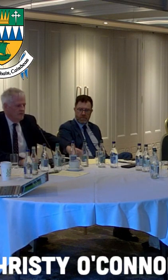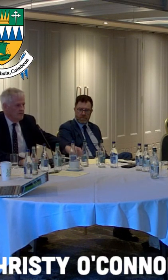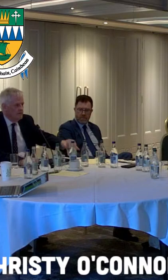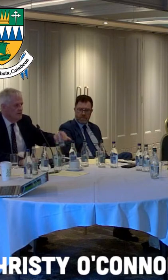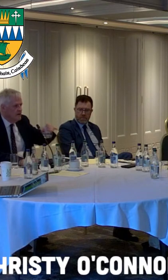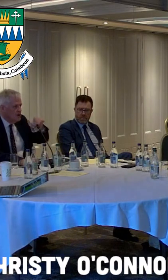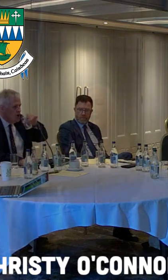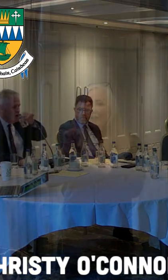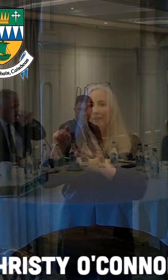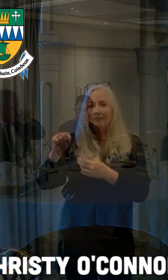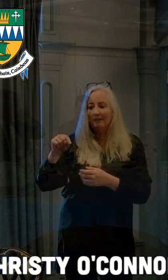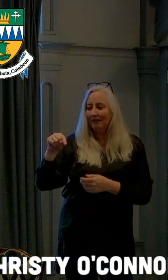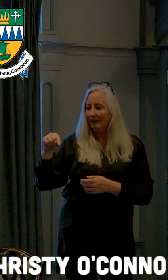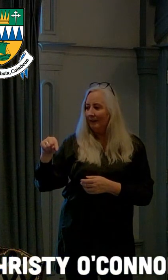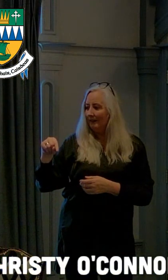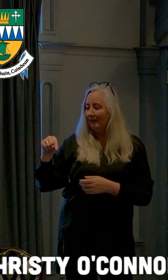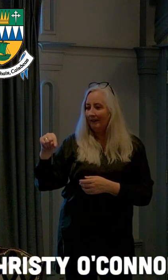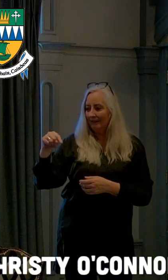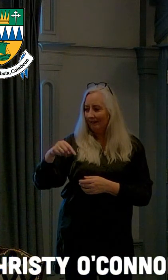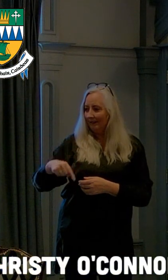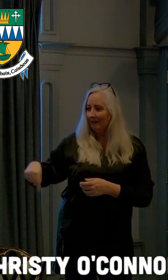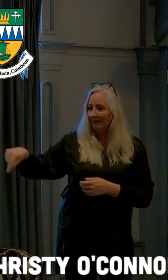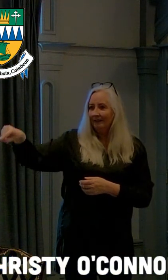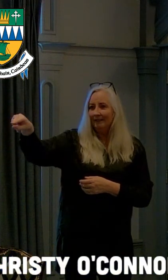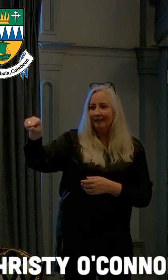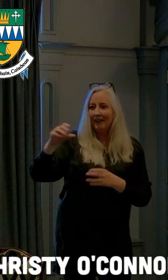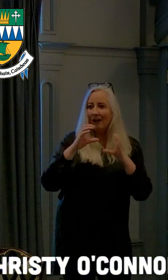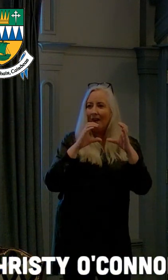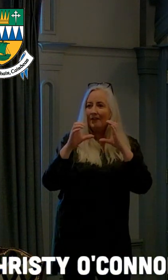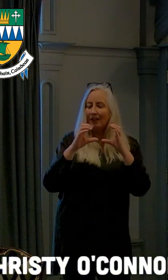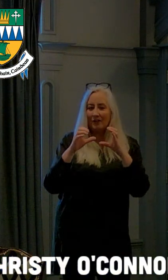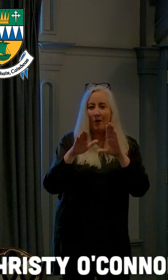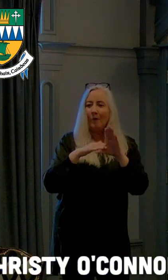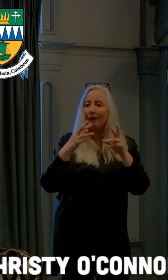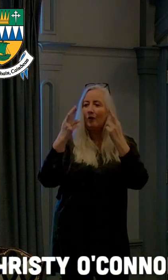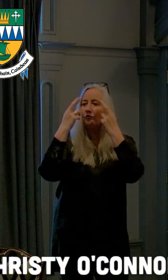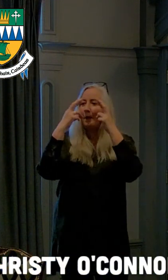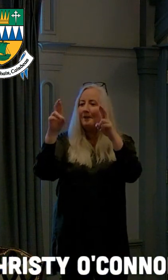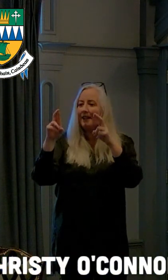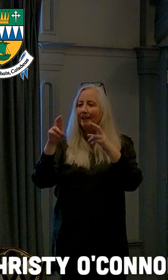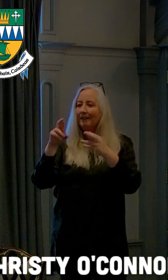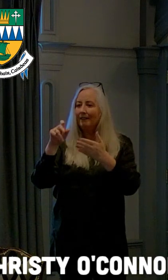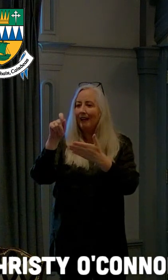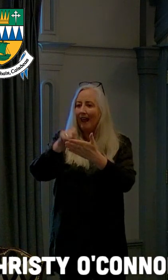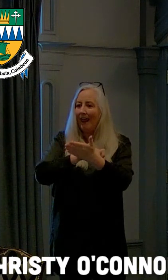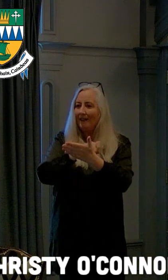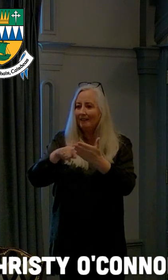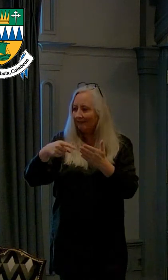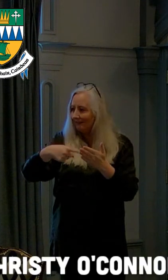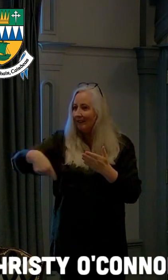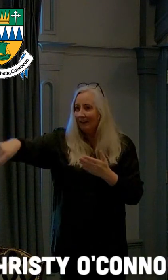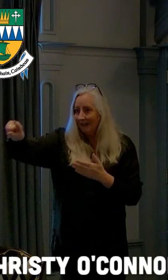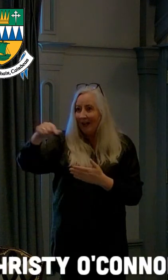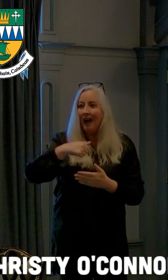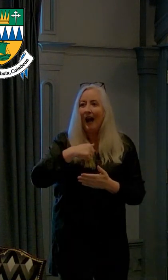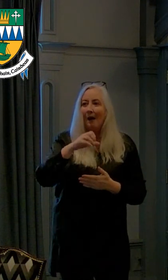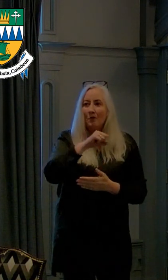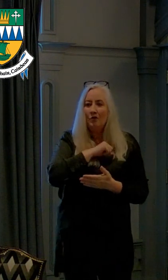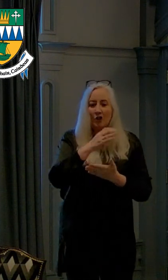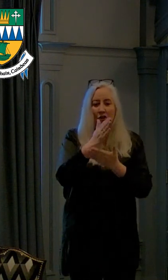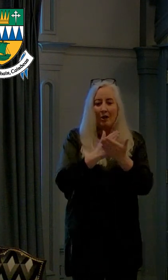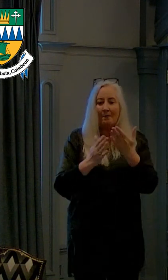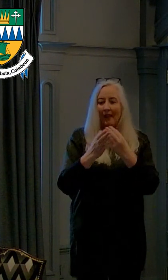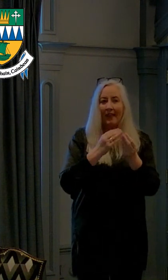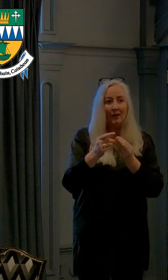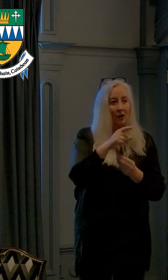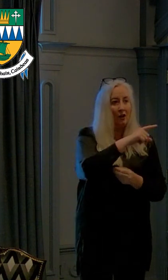when we have our fireside chat conversation with our elected councillors, I'm sure that there'll be some matters that are arising or whatever